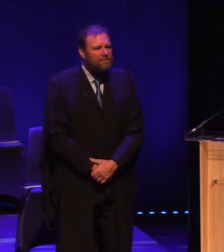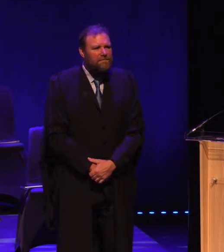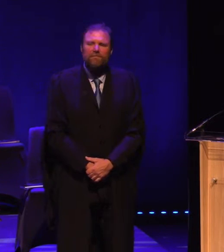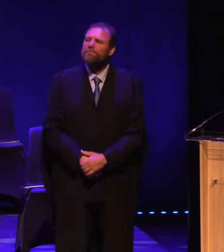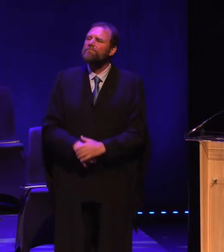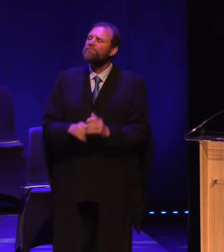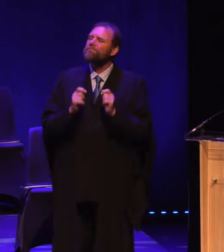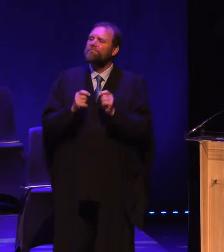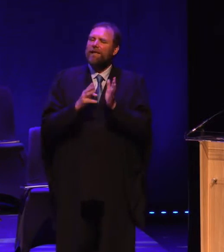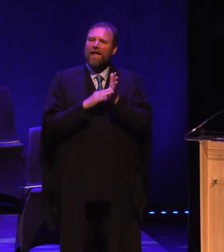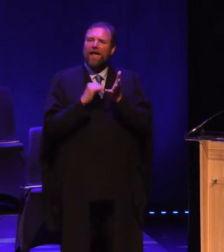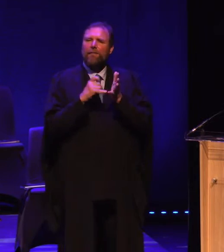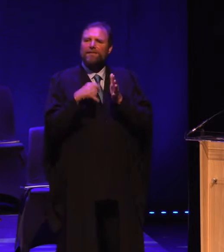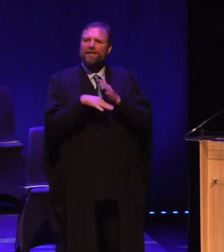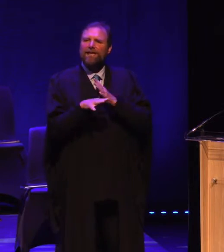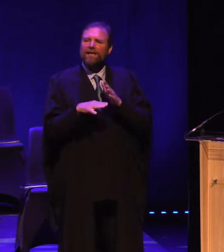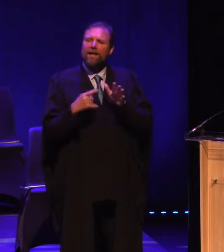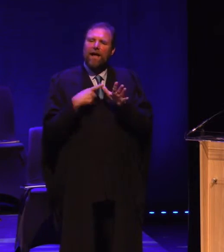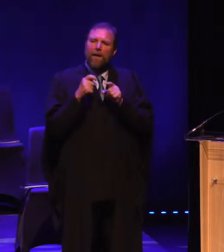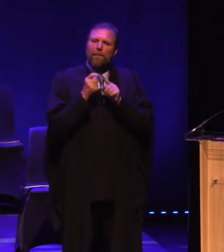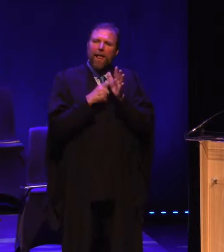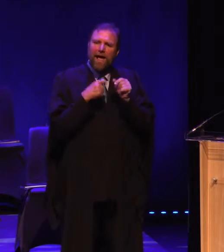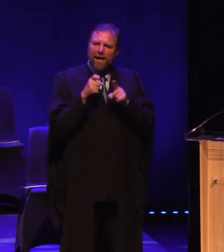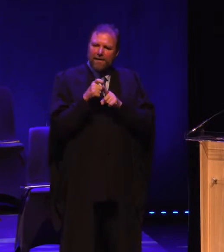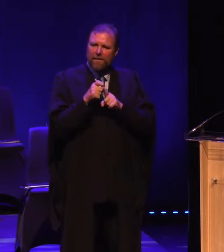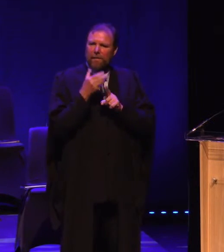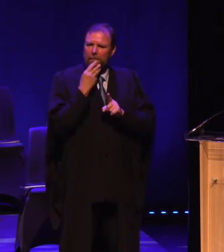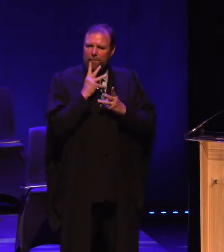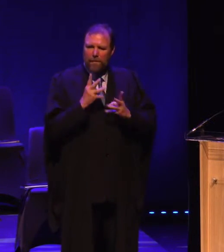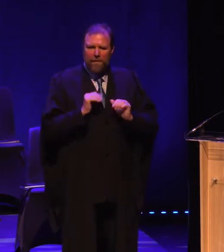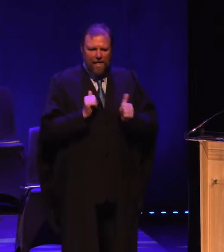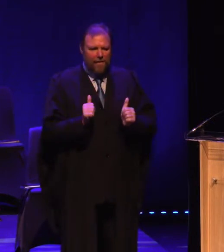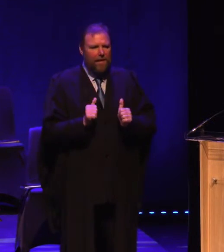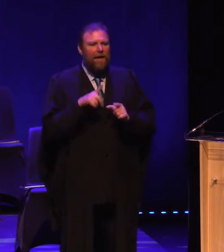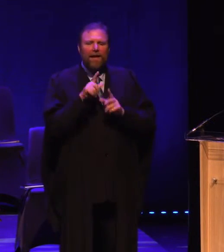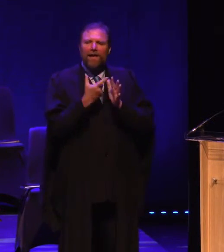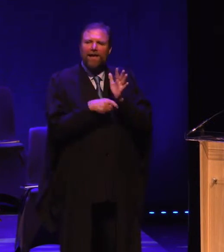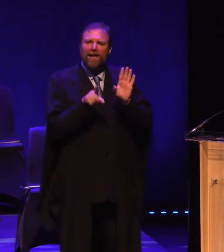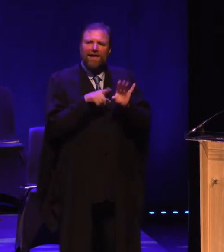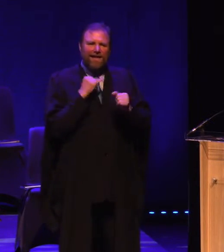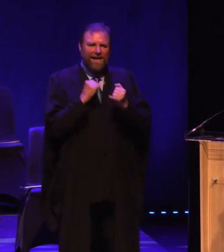To receive the Master of Science in Applied Public Health, Keris Adams-Jones.